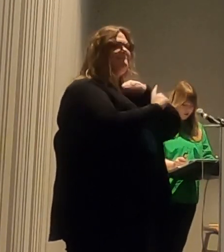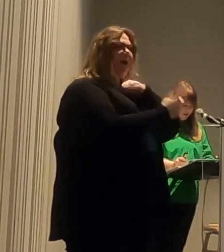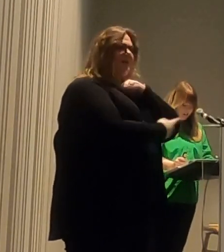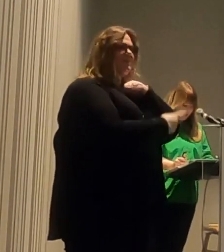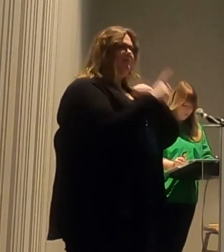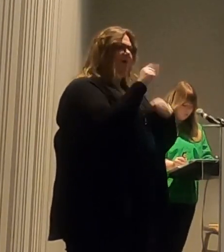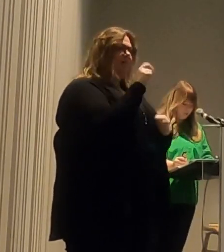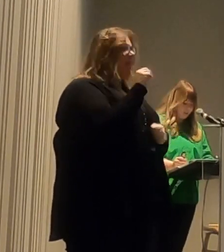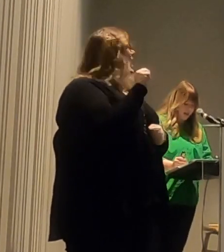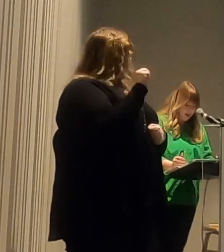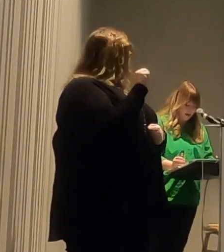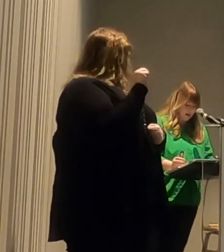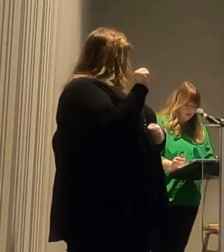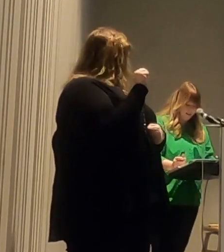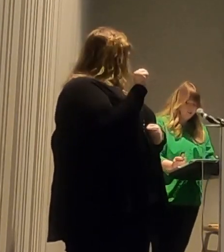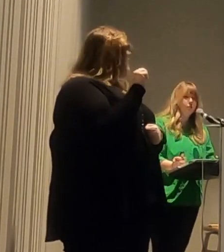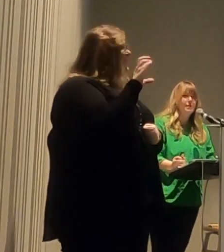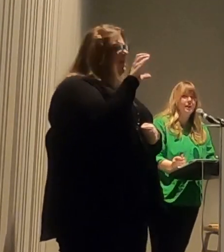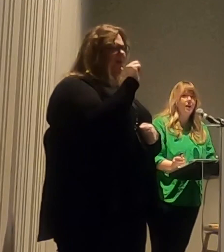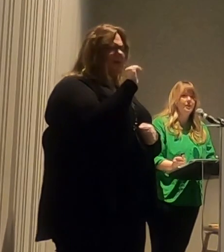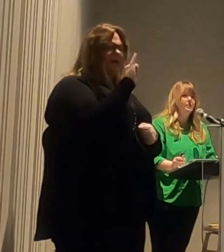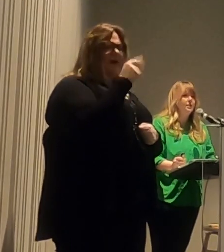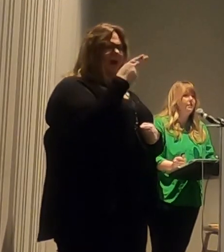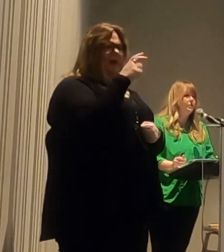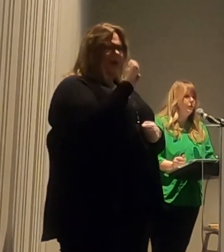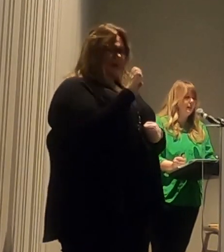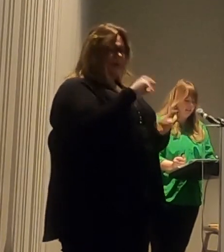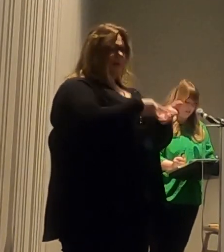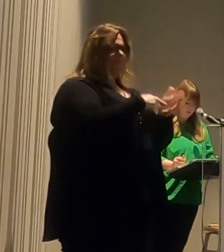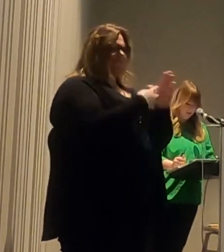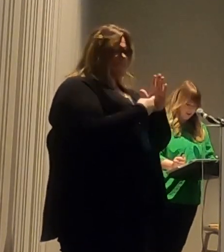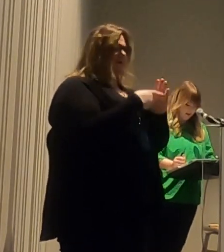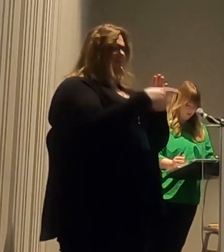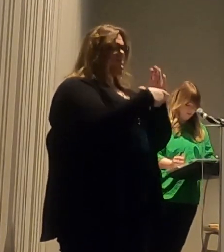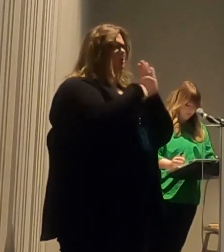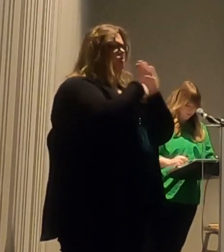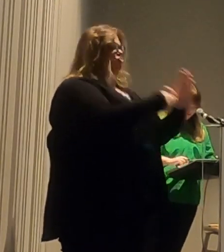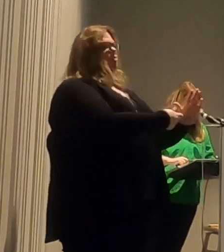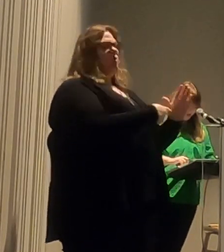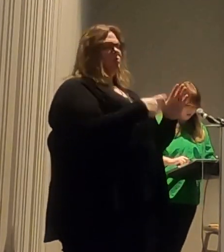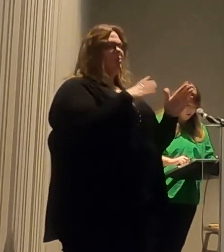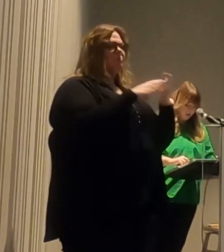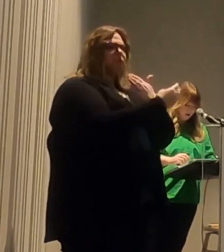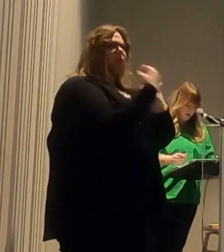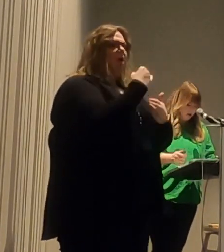with longevity, which Kahe carried to remind others of the transience of life.